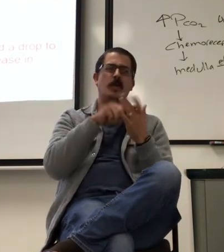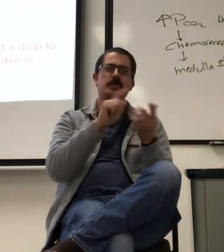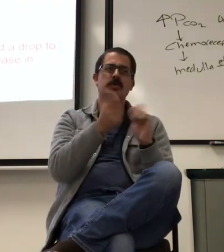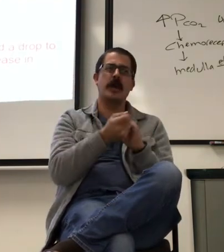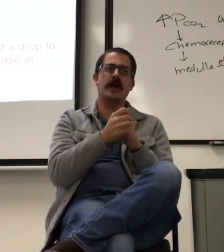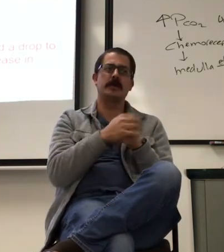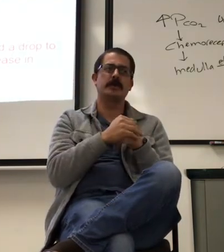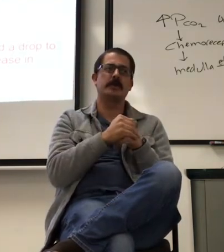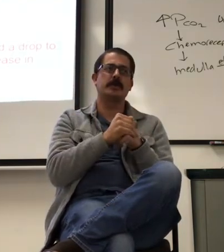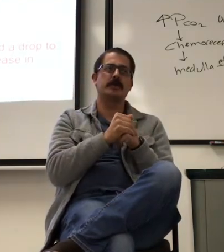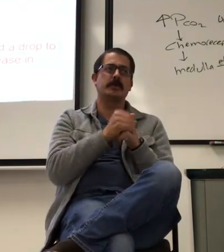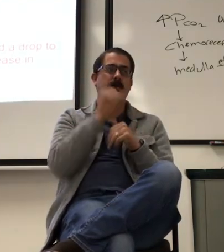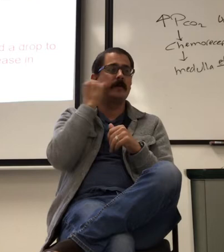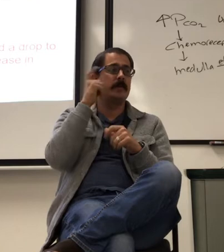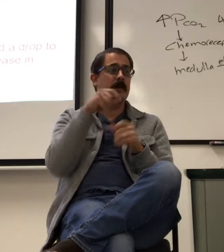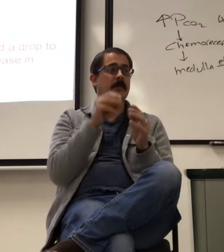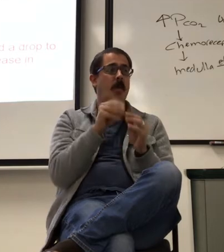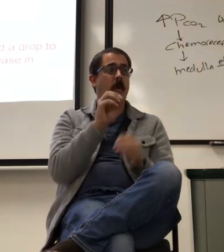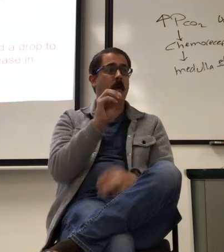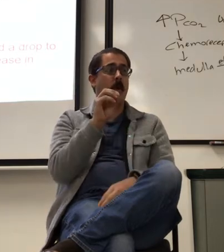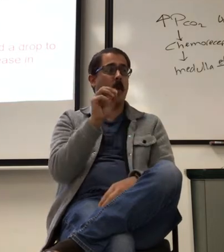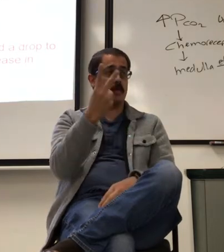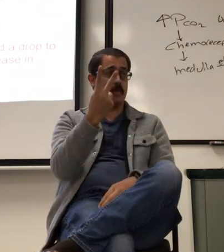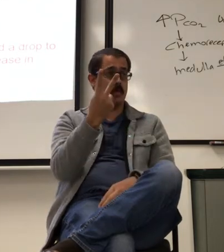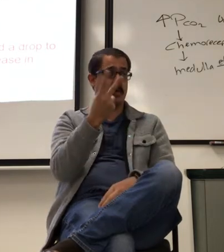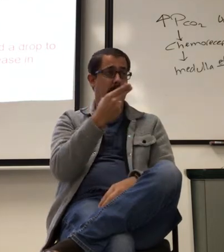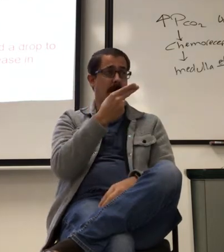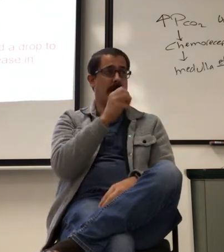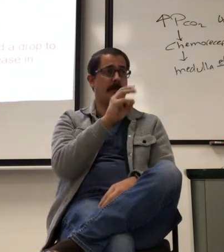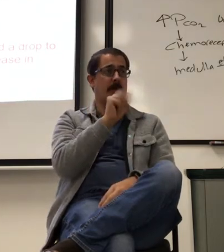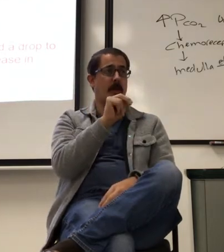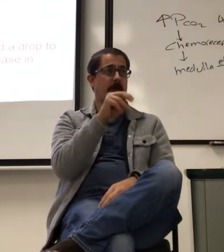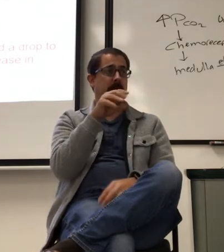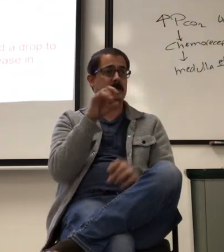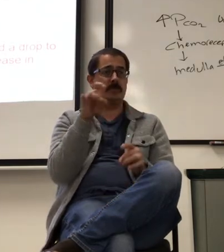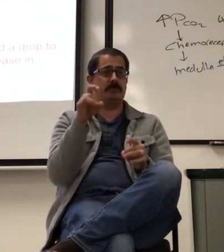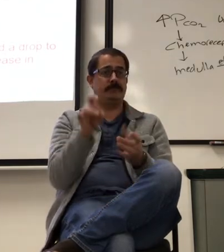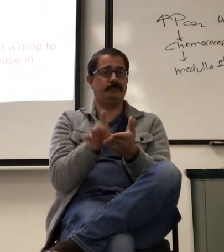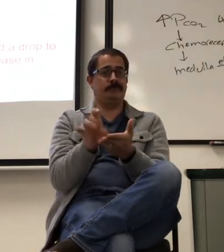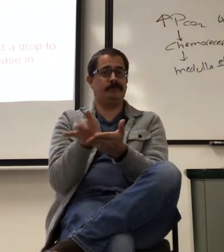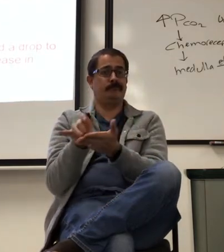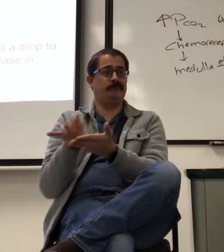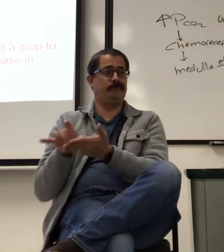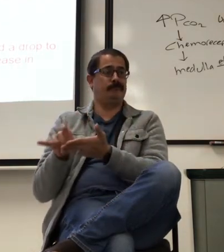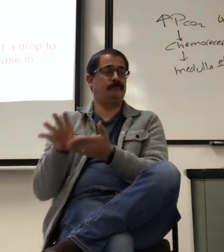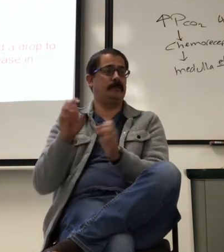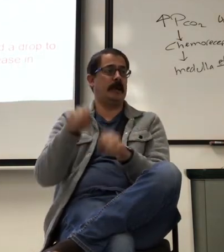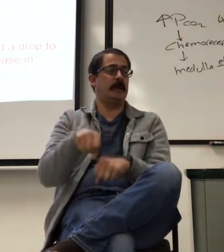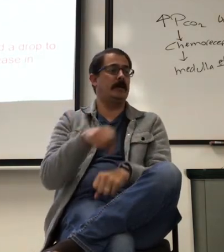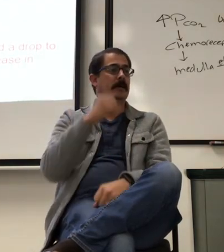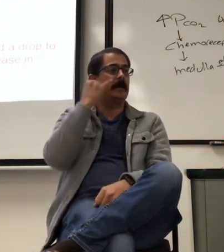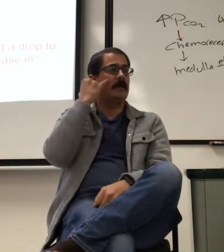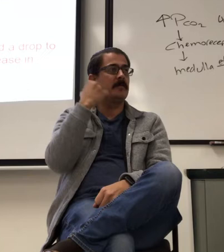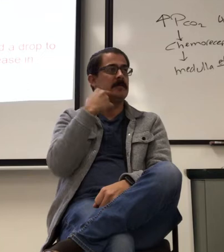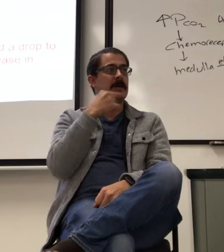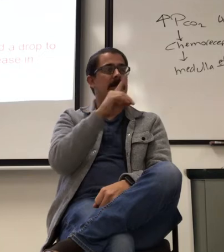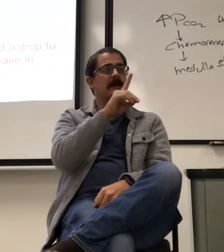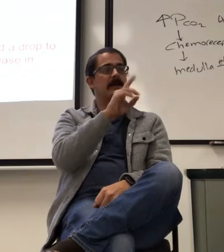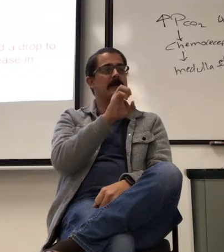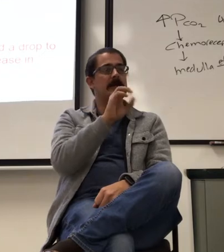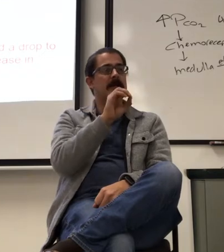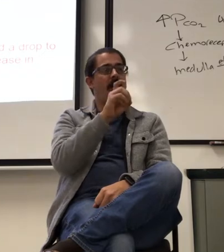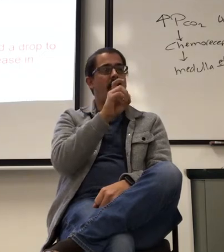Because if you need more O2, the hemoglobin can just drop it off. When we say deoxygenated blood,